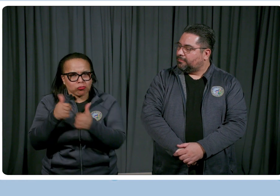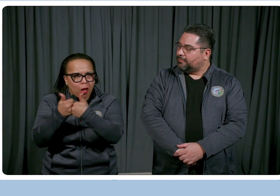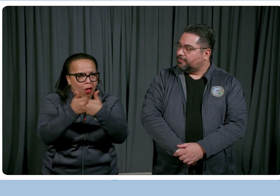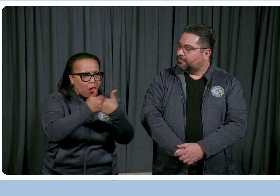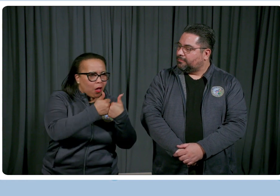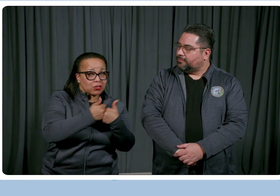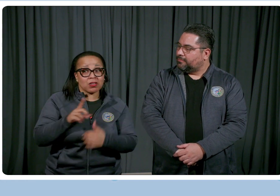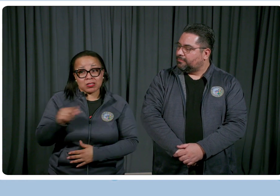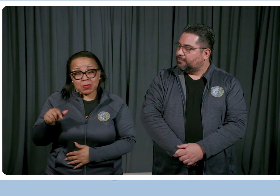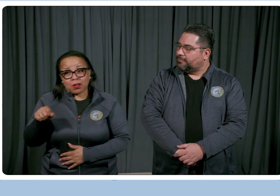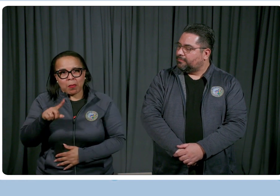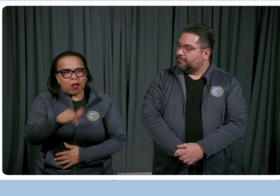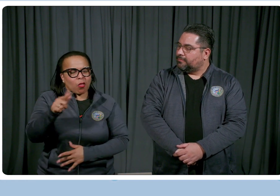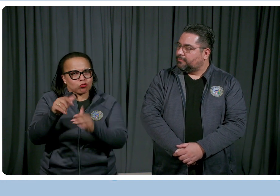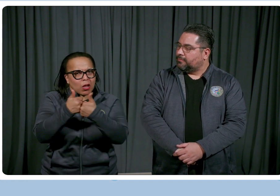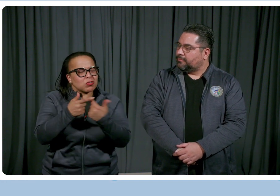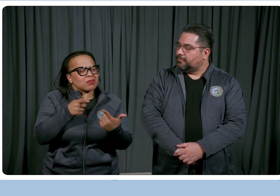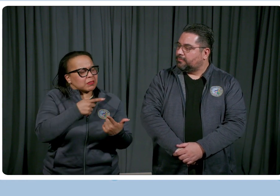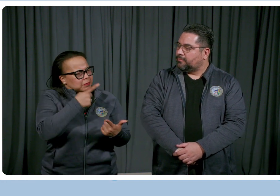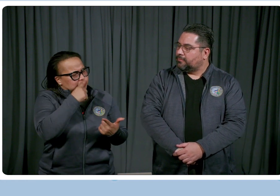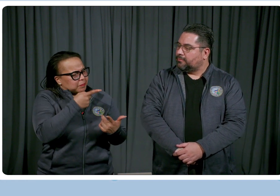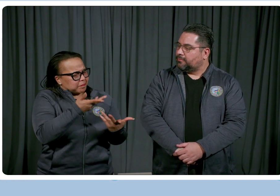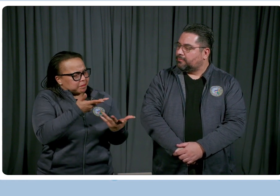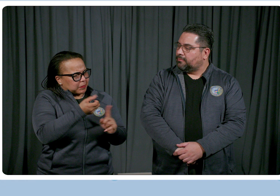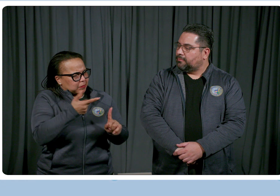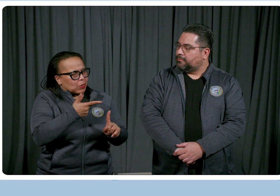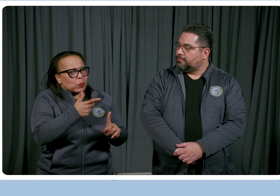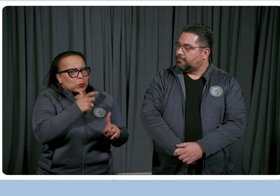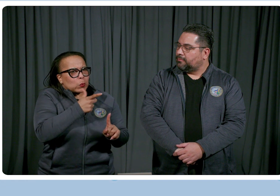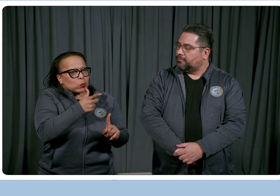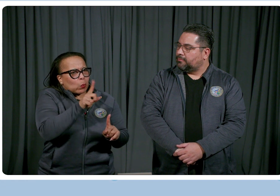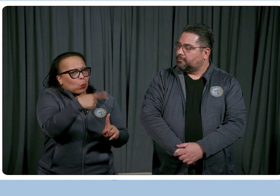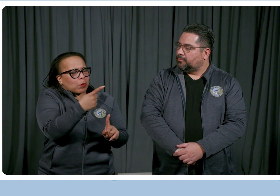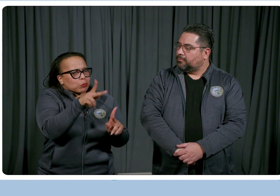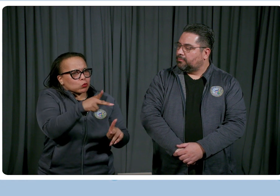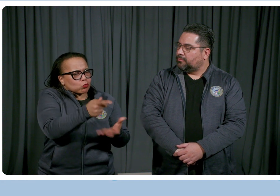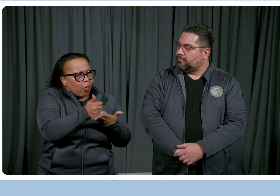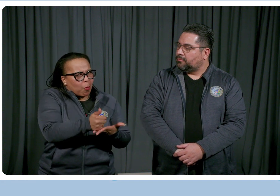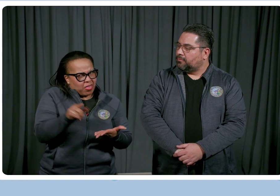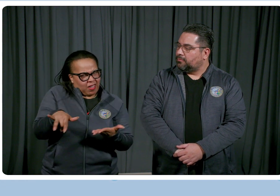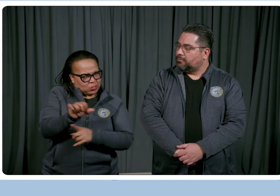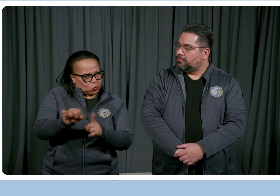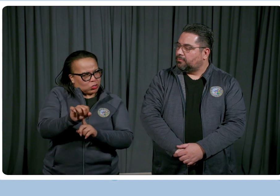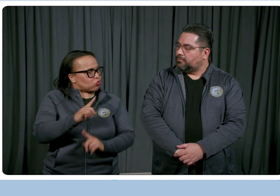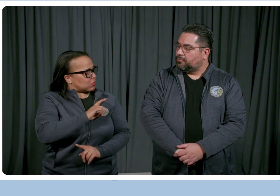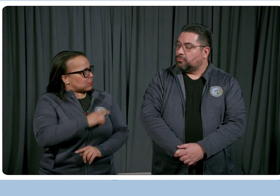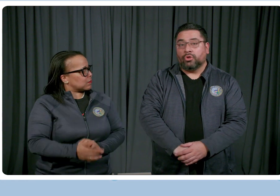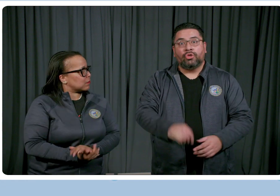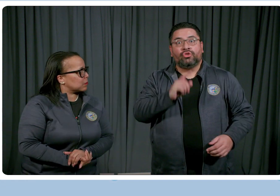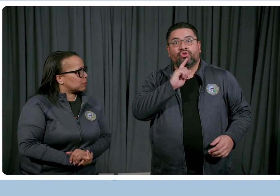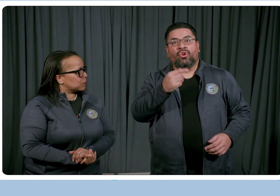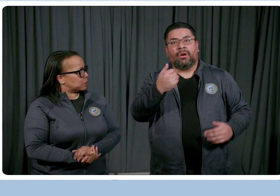challenges outside of just their disability. Can you talk to us a little bit about someone you helped in that situation? Yeah,